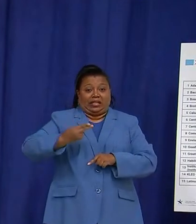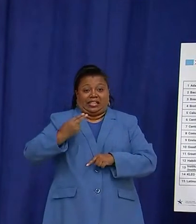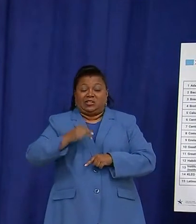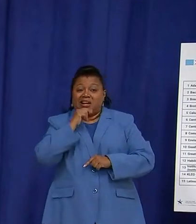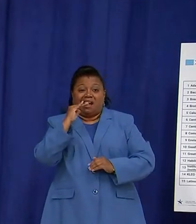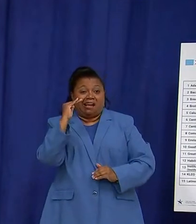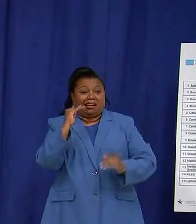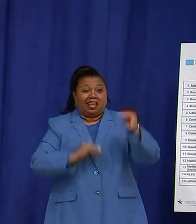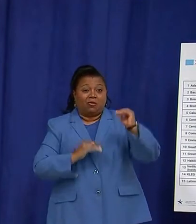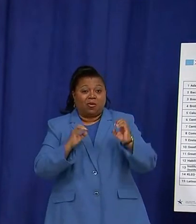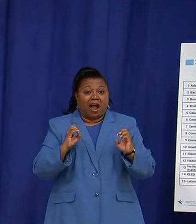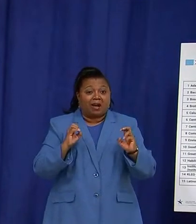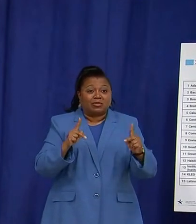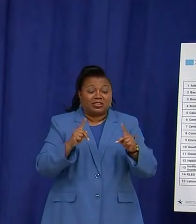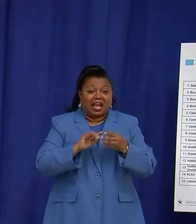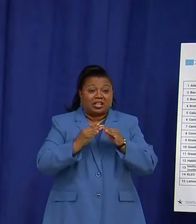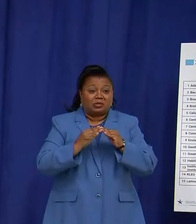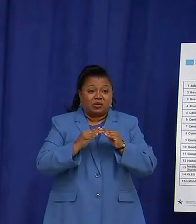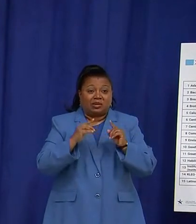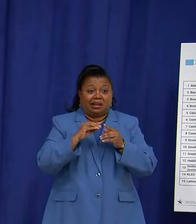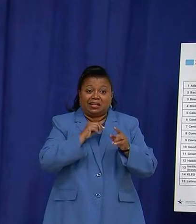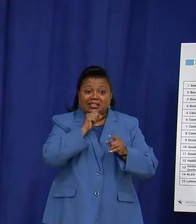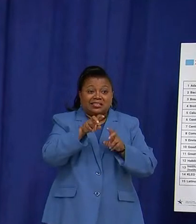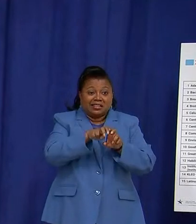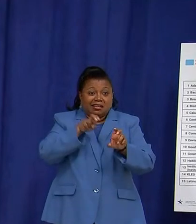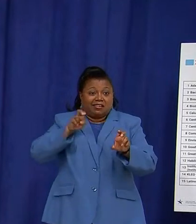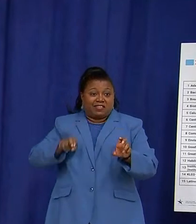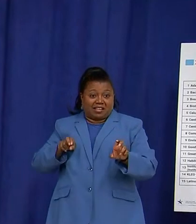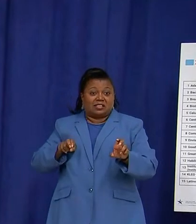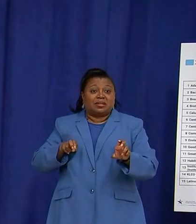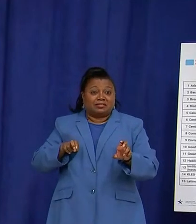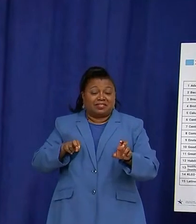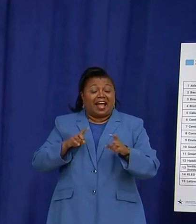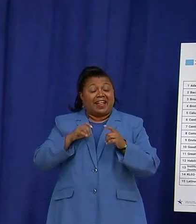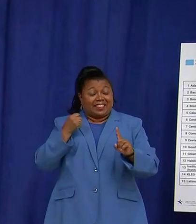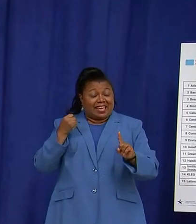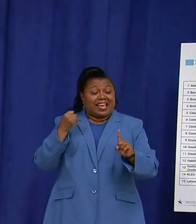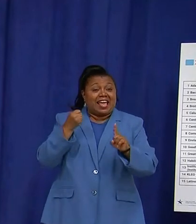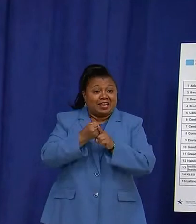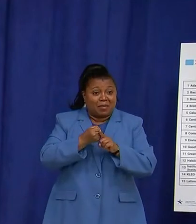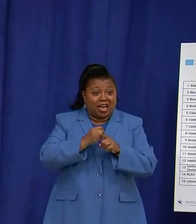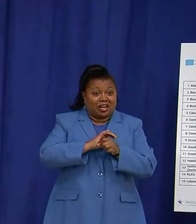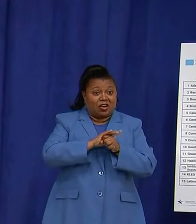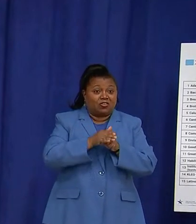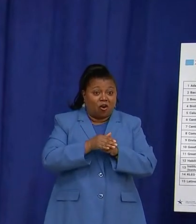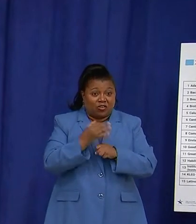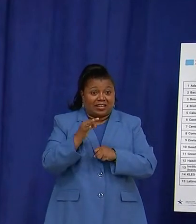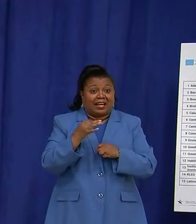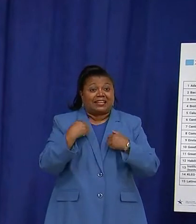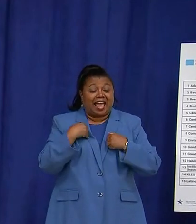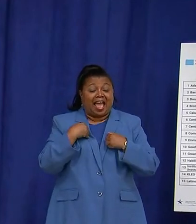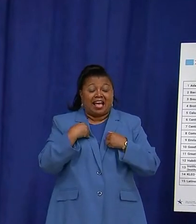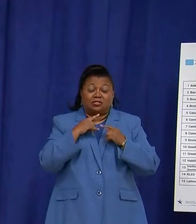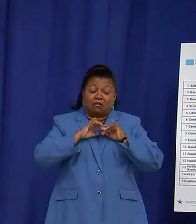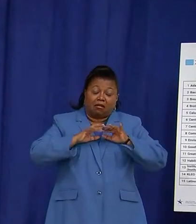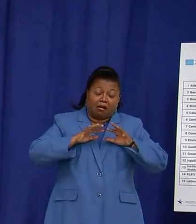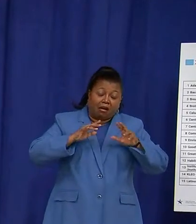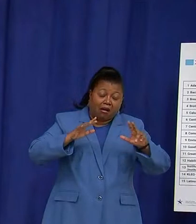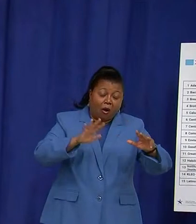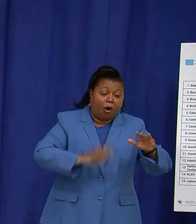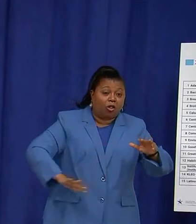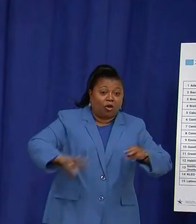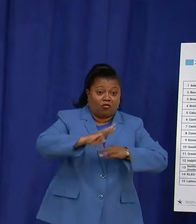of unequal opportunities and community disinvestment. The impacts of COVID-19 has reverberated the